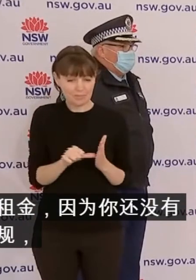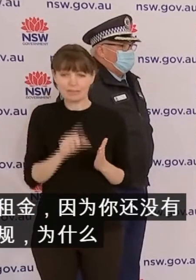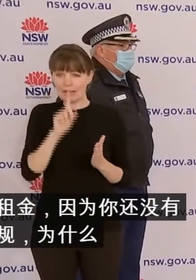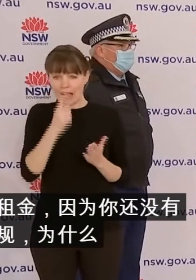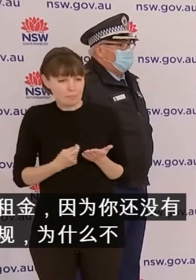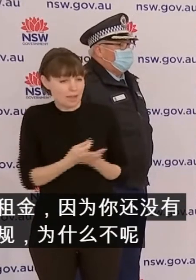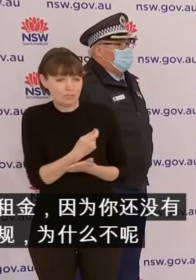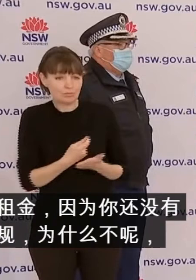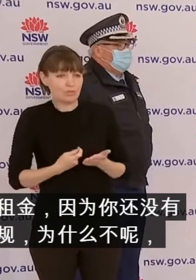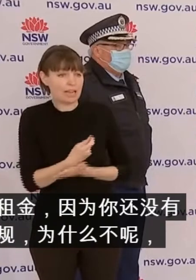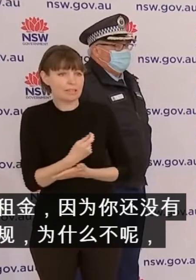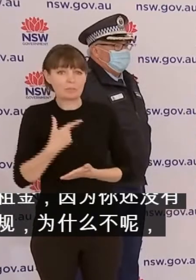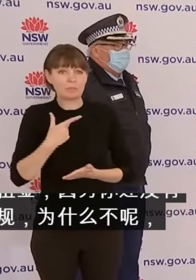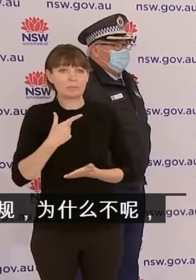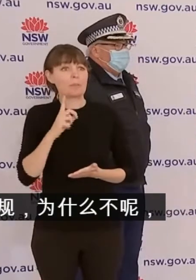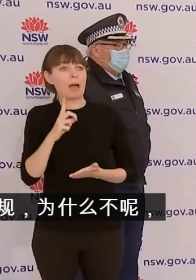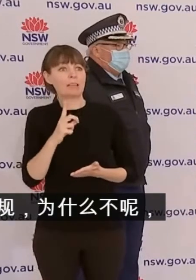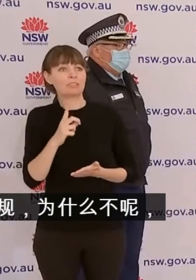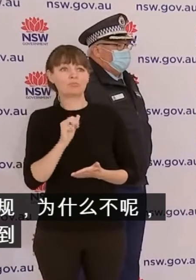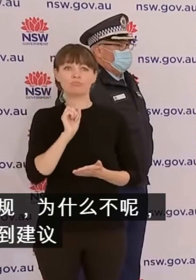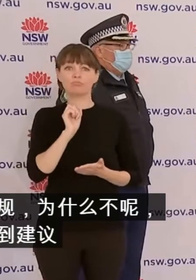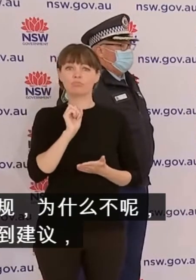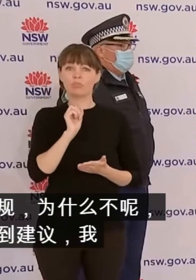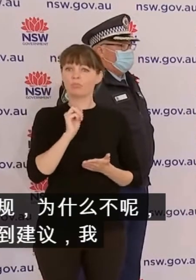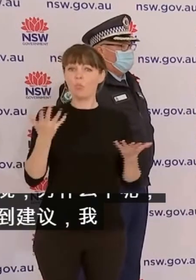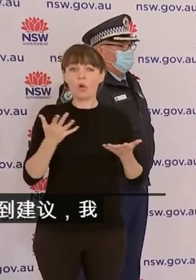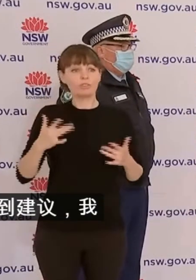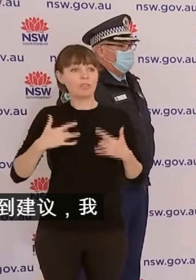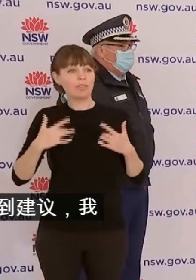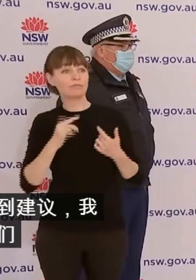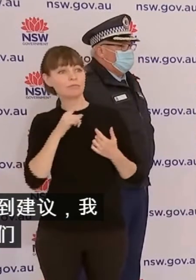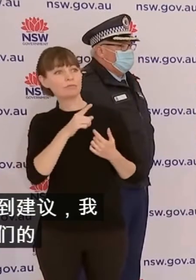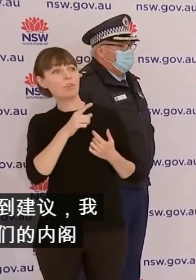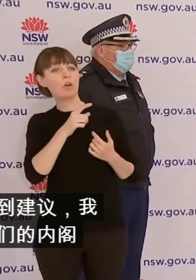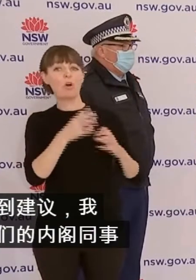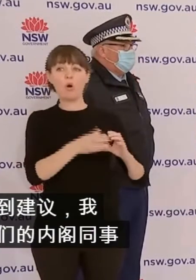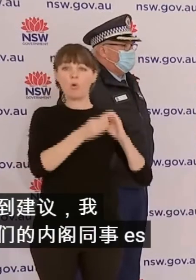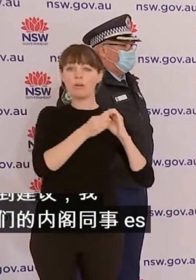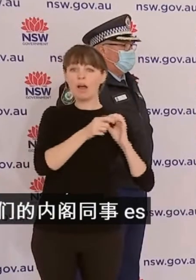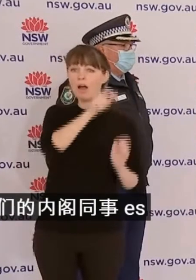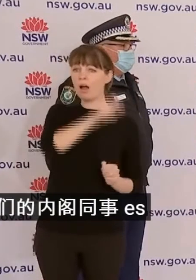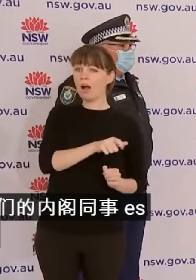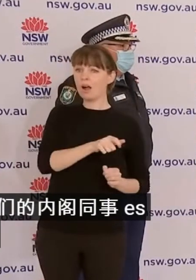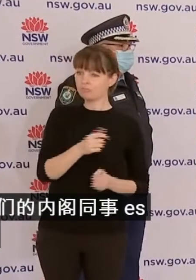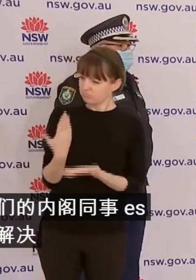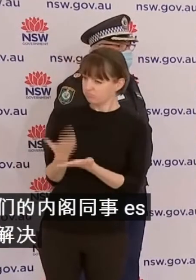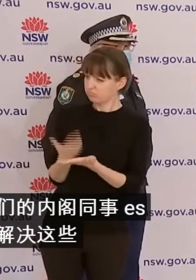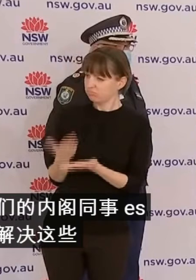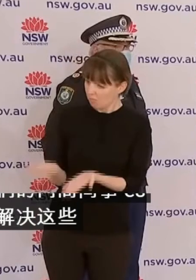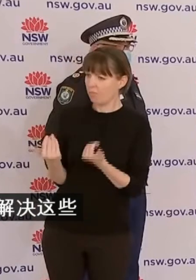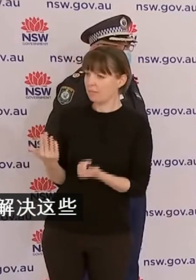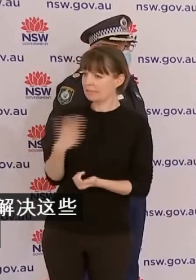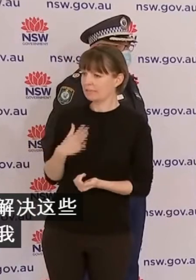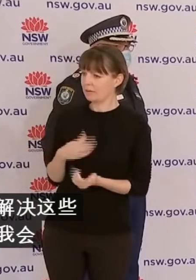the national code yet. Why not? Well, can I get advice on that? I know that our Cabinet colleagues have been working hard in relation to